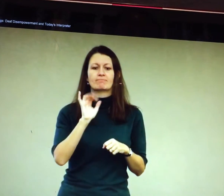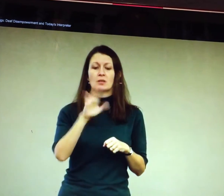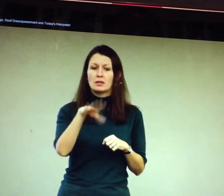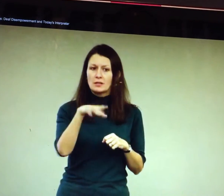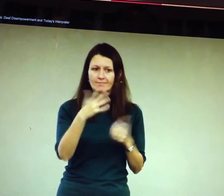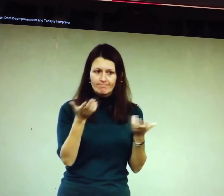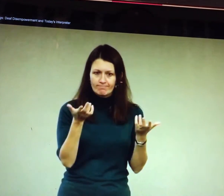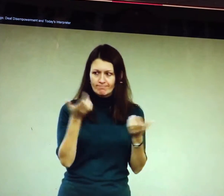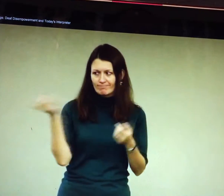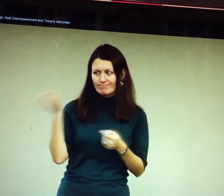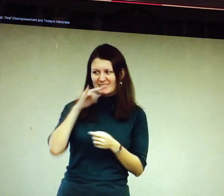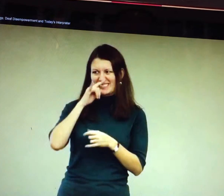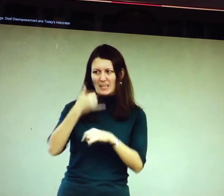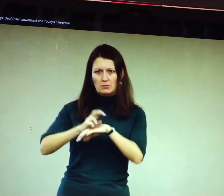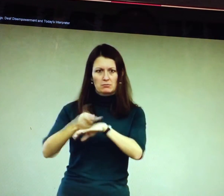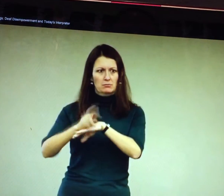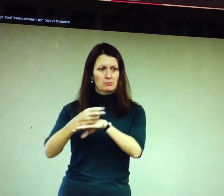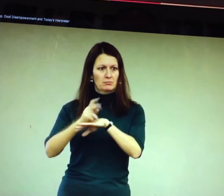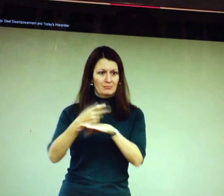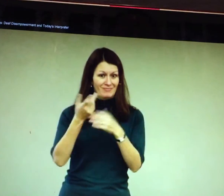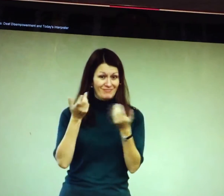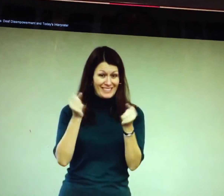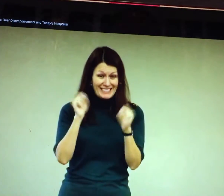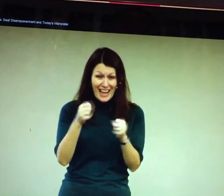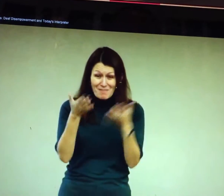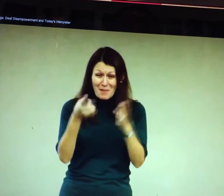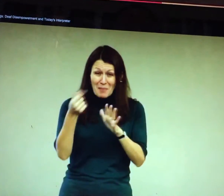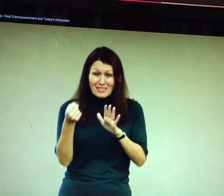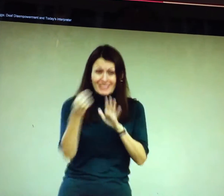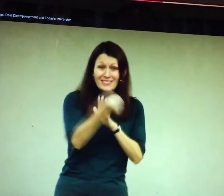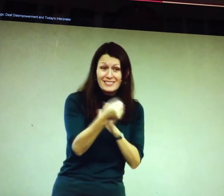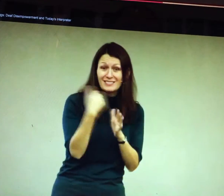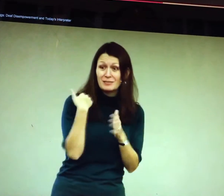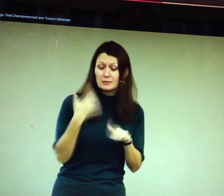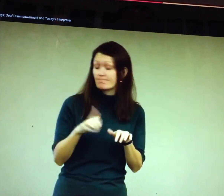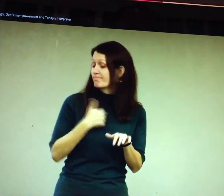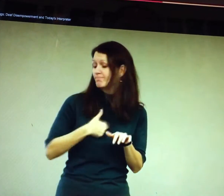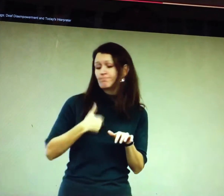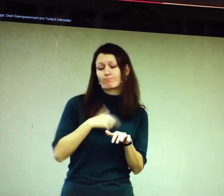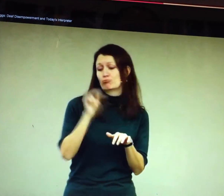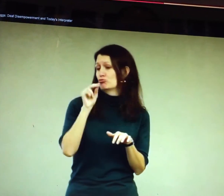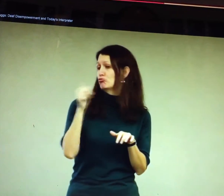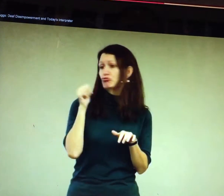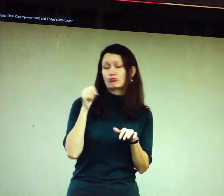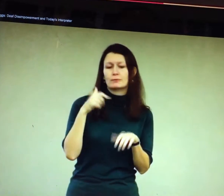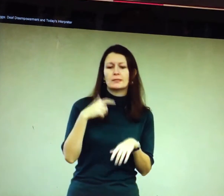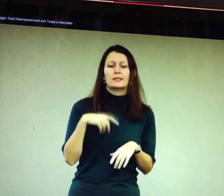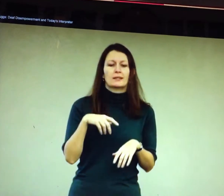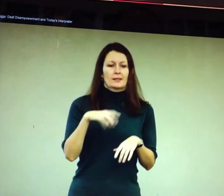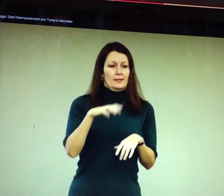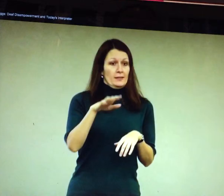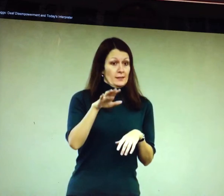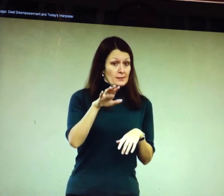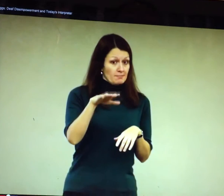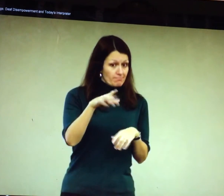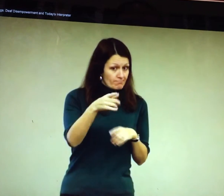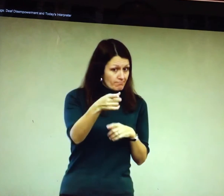And I was staring at them, you know, and I said, my kids are getting restless. Can we maybe get in? And they said, oh, no.